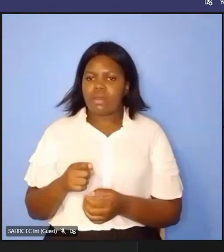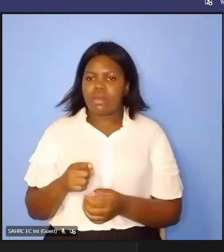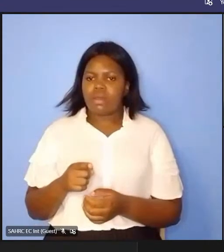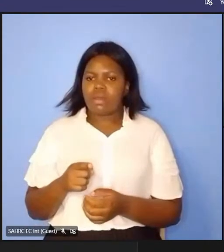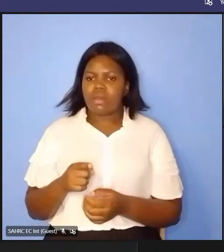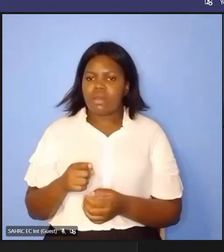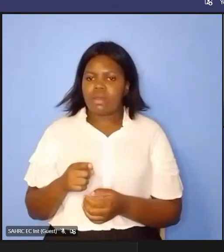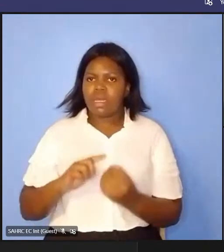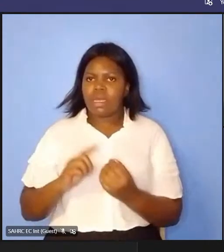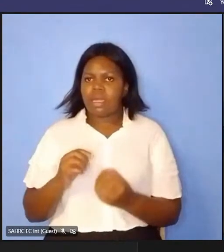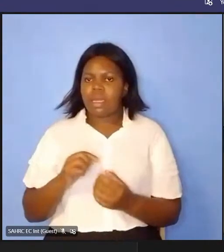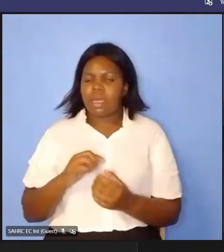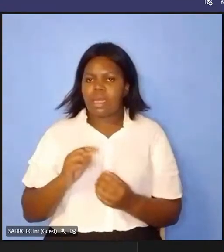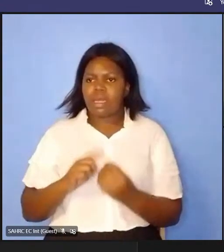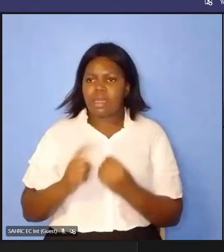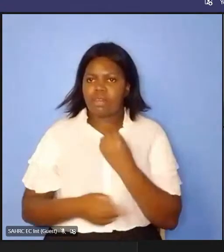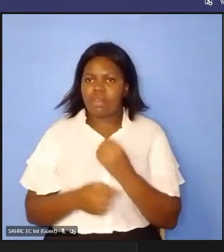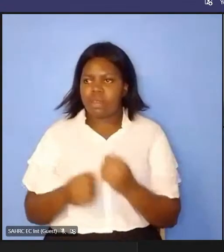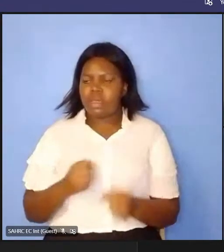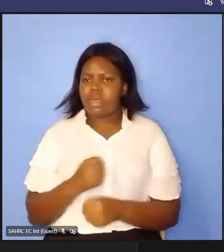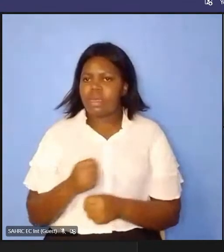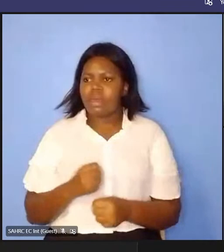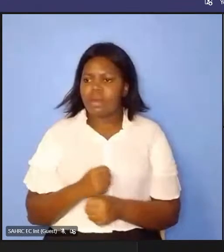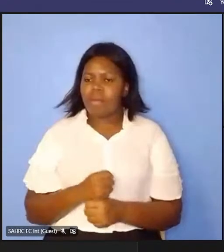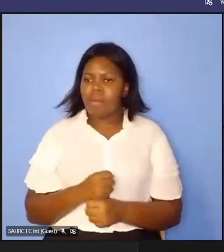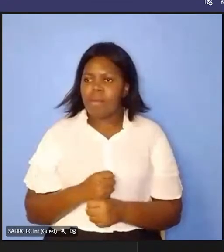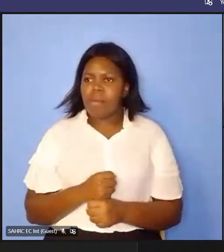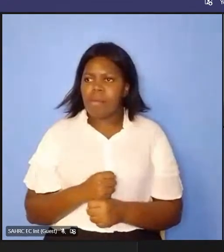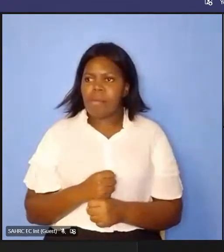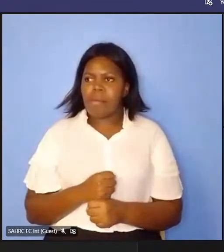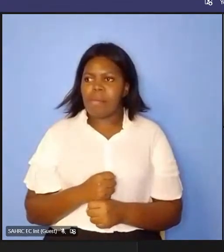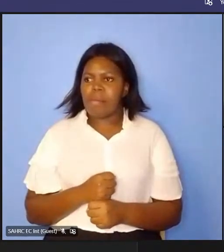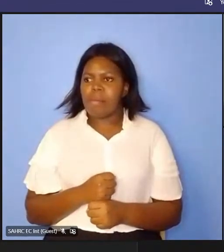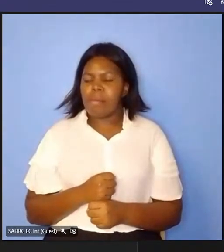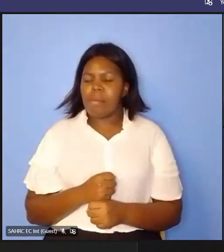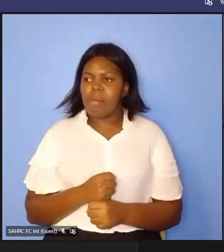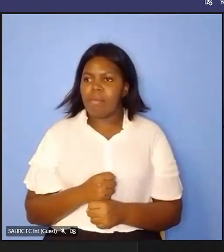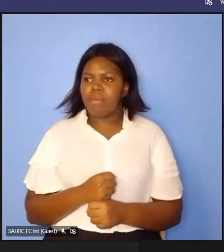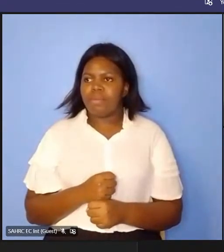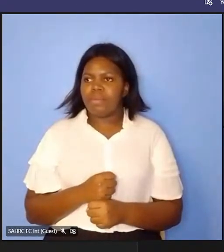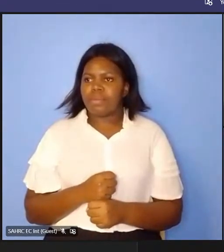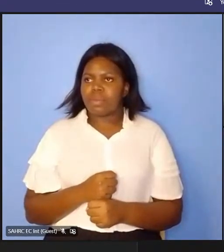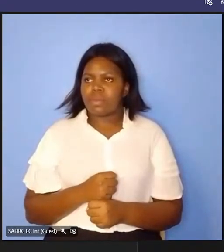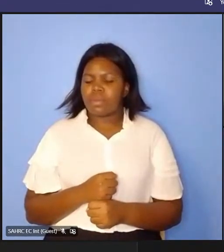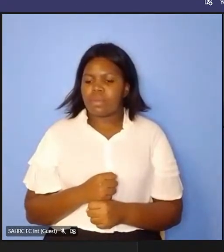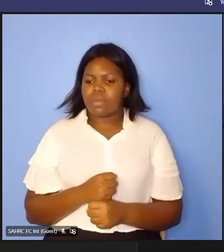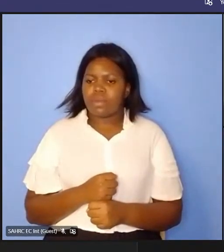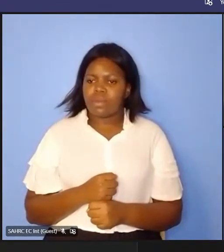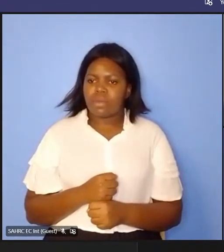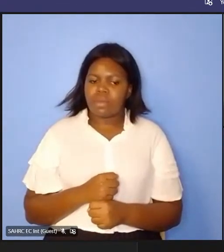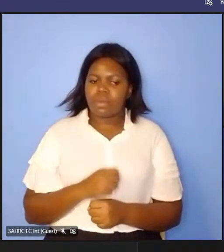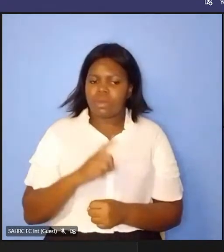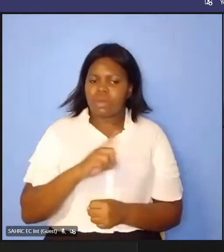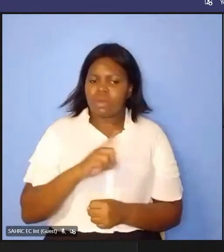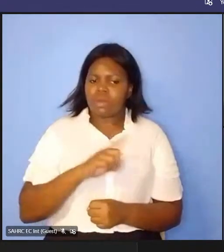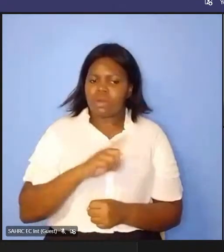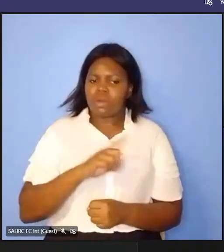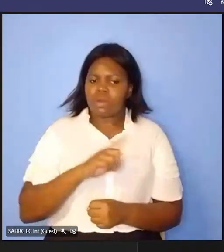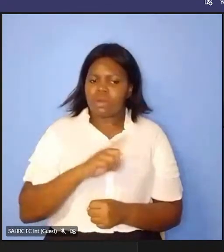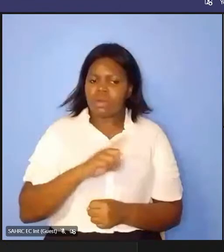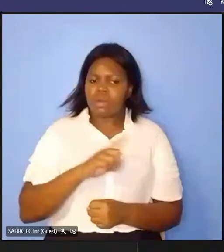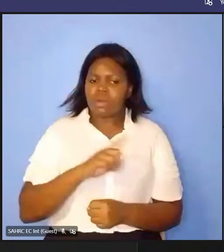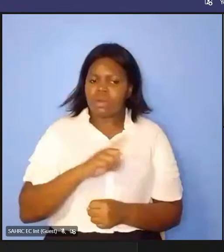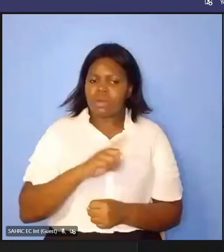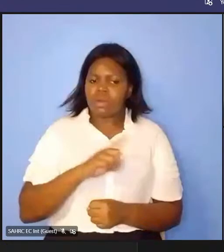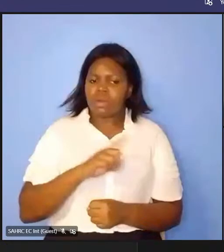year, and one wonders why exactly that is and what the reasons were that they were